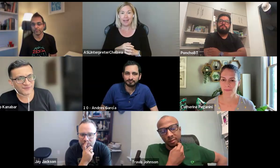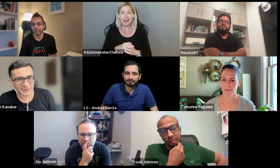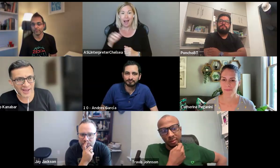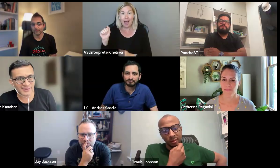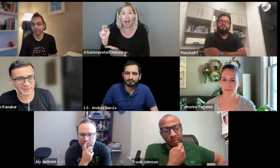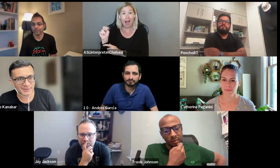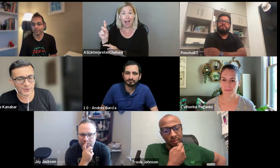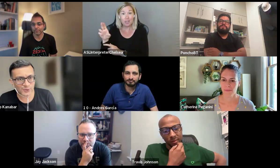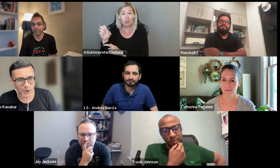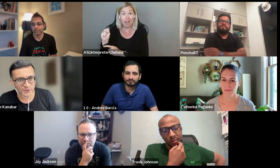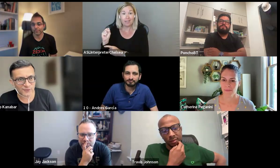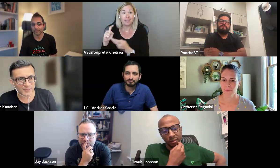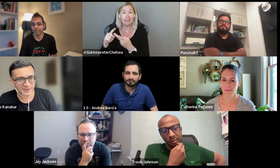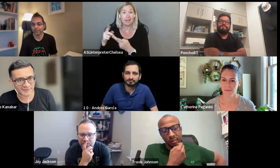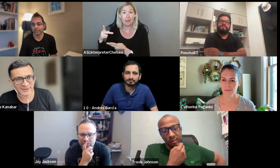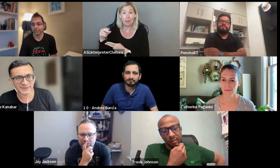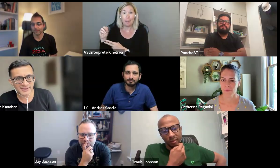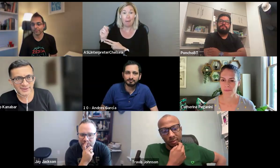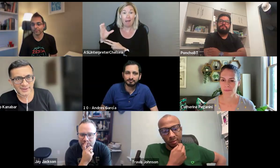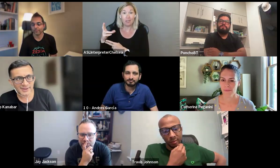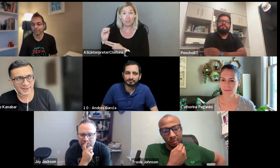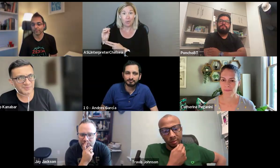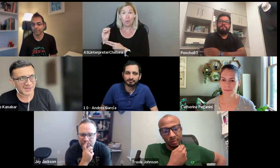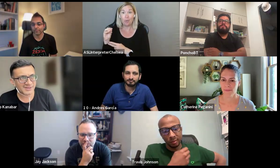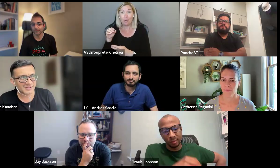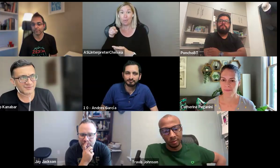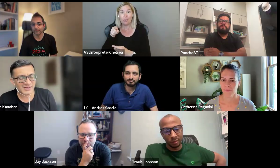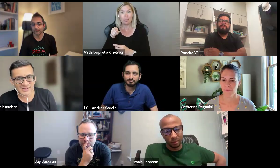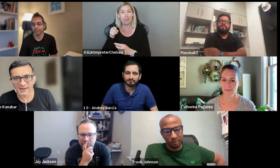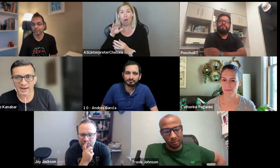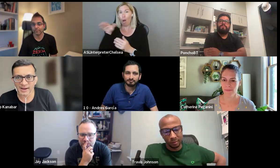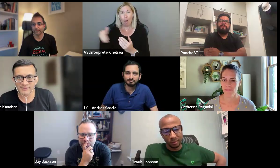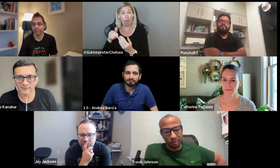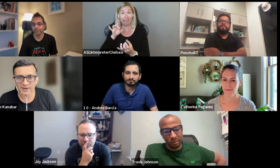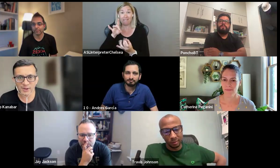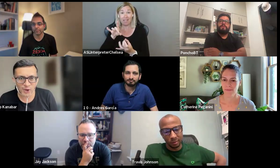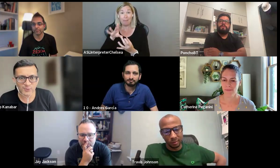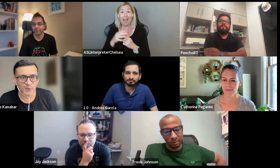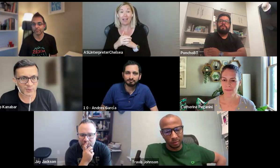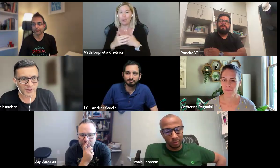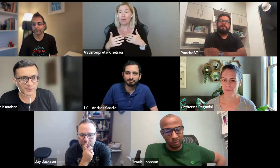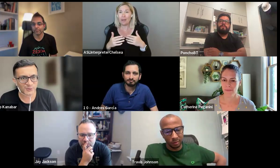the feedback that you got from the event. It means we still have a lot more work to